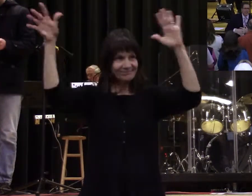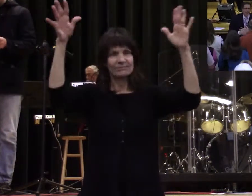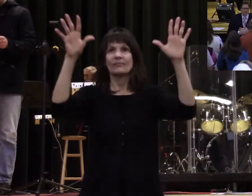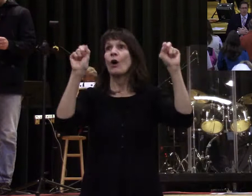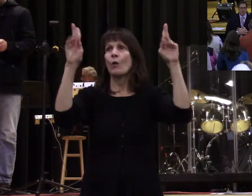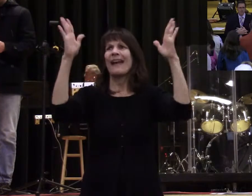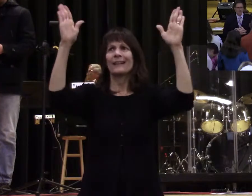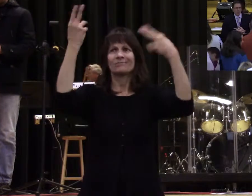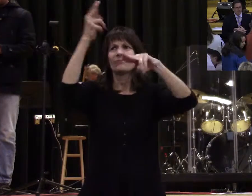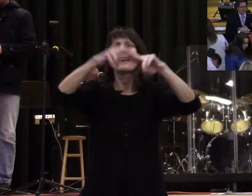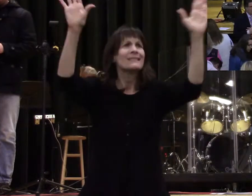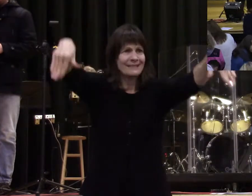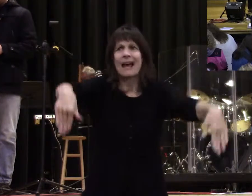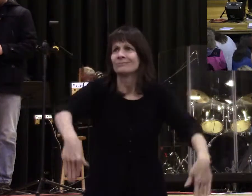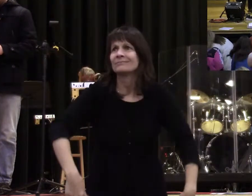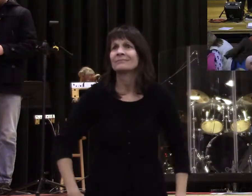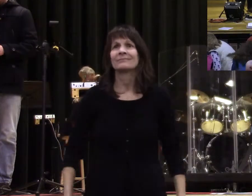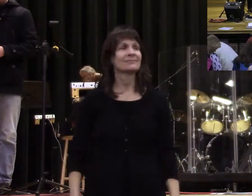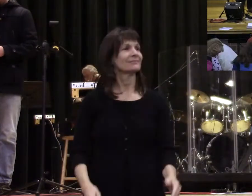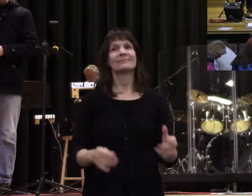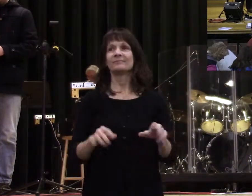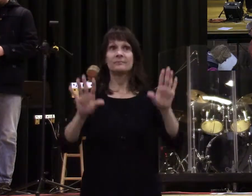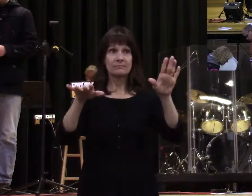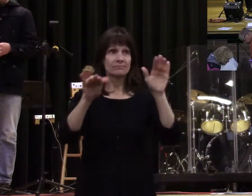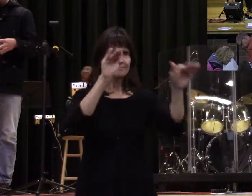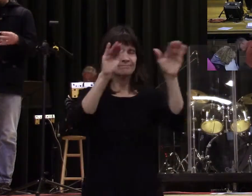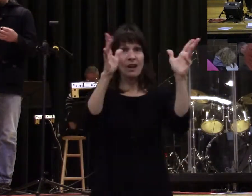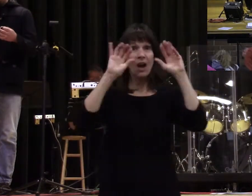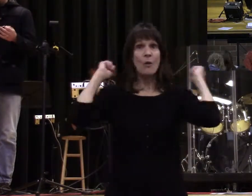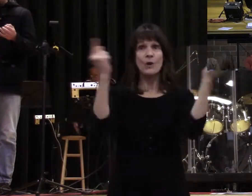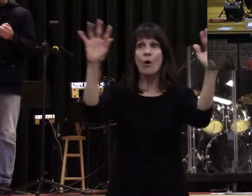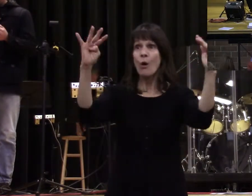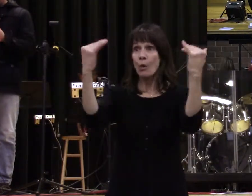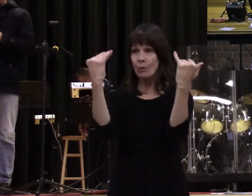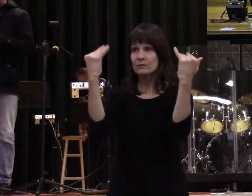Okay, sit down. Sit down. I want everybody to look me in the eye.